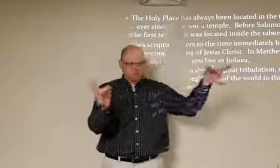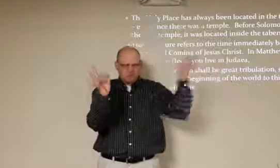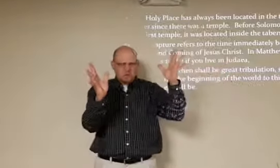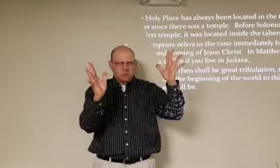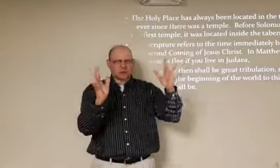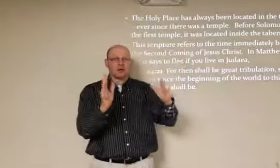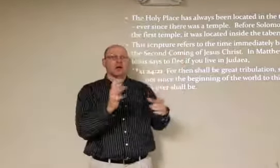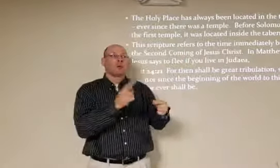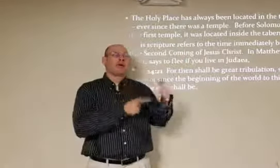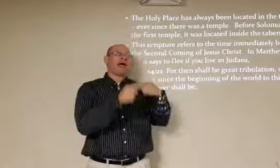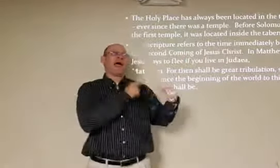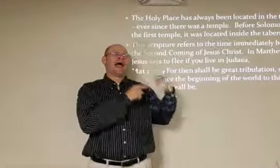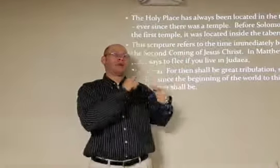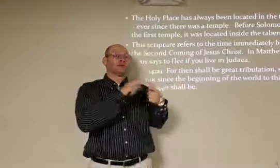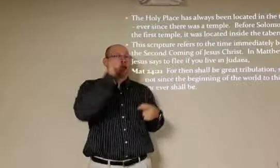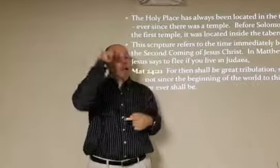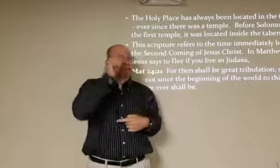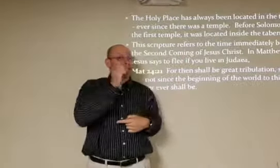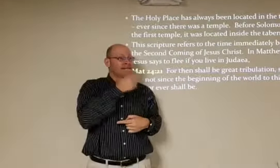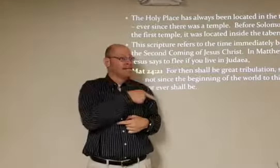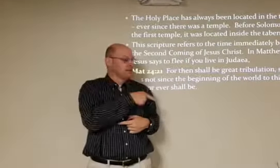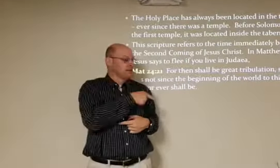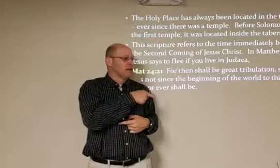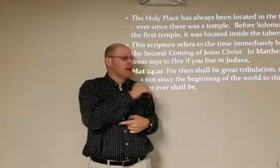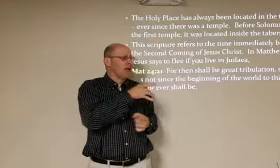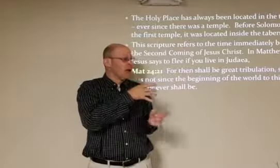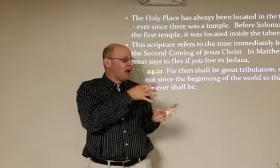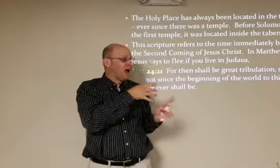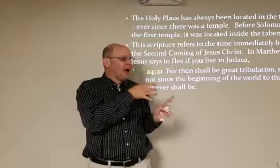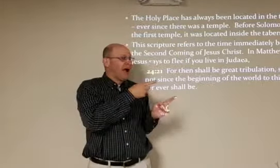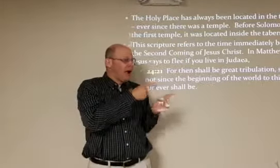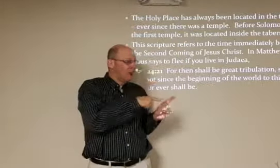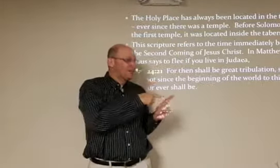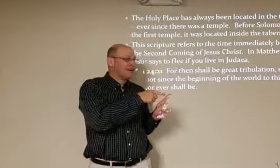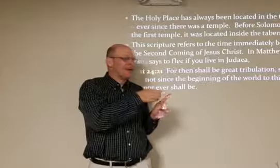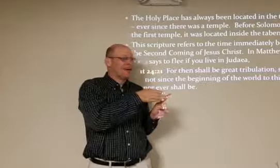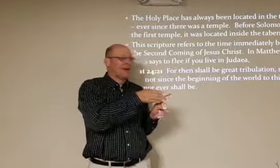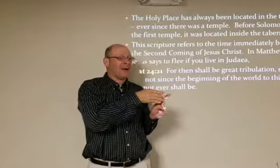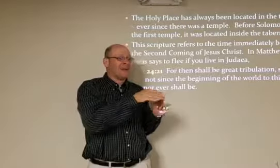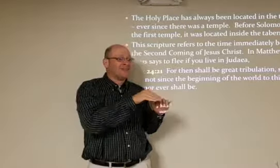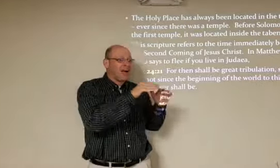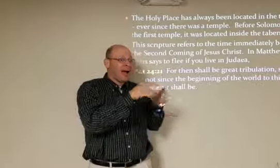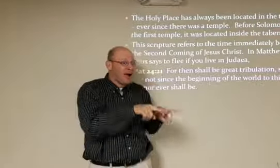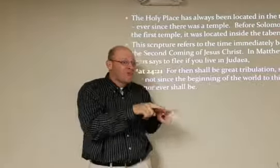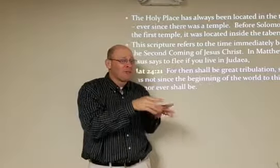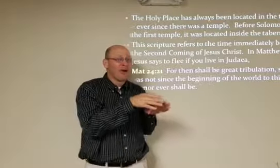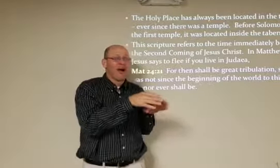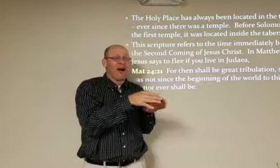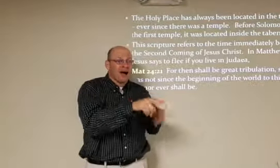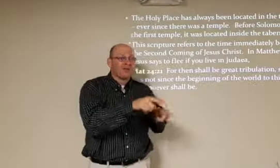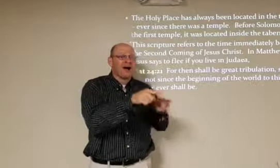Great Tribulation is going to be horrendous. Going back in history, back to Adam and Eve, until that time of the Great